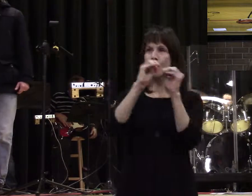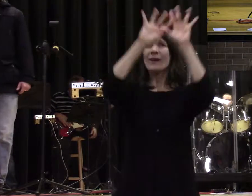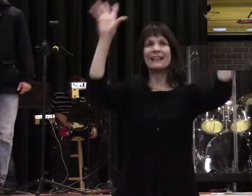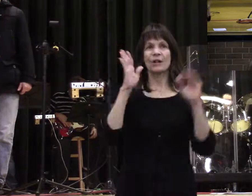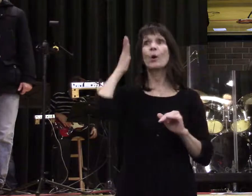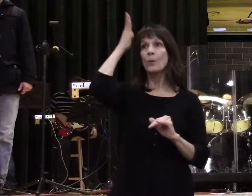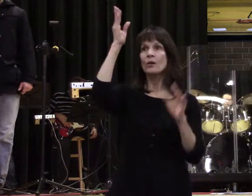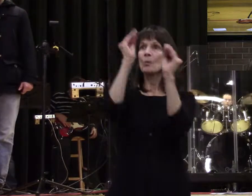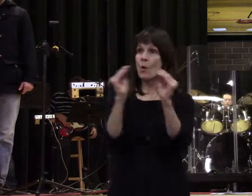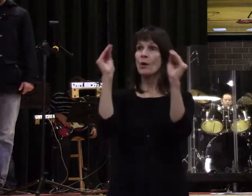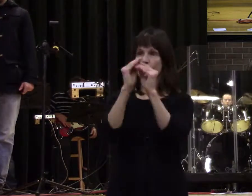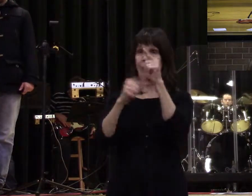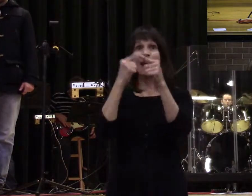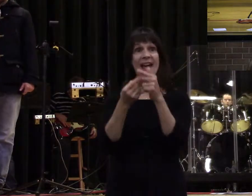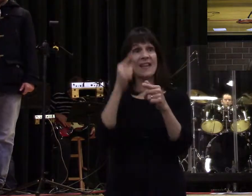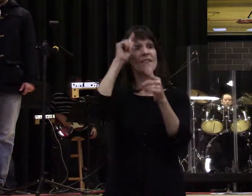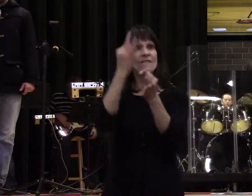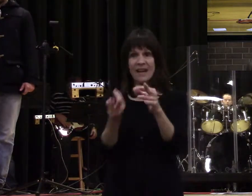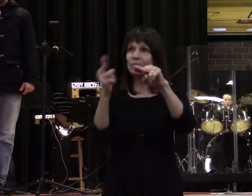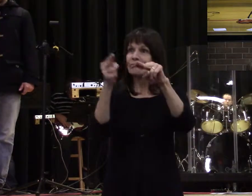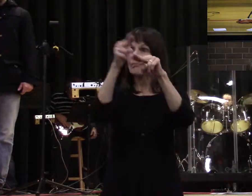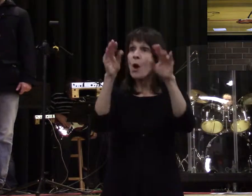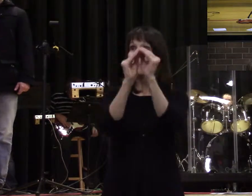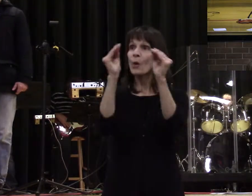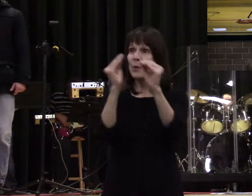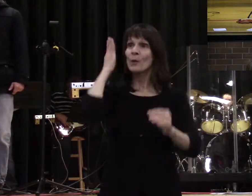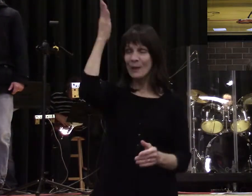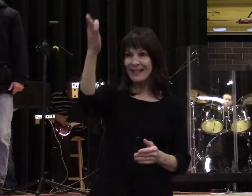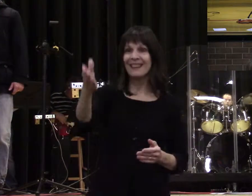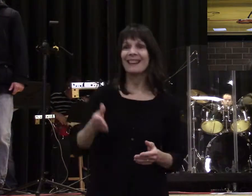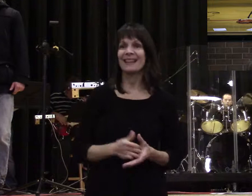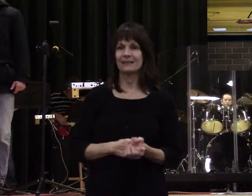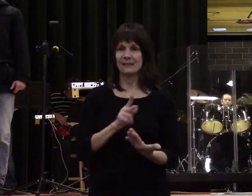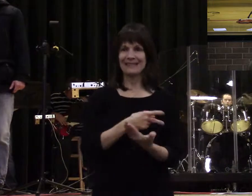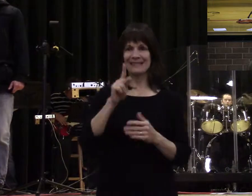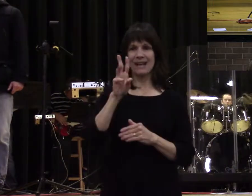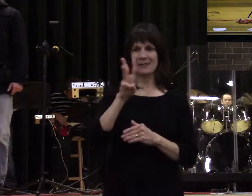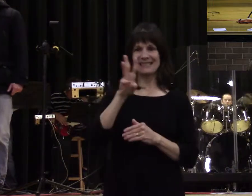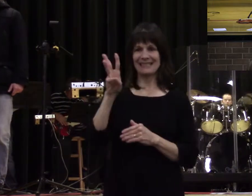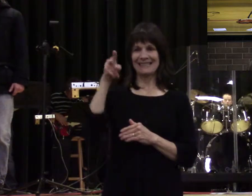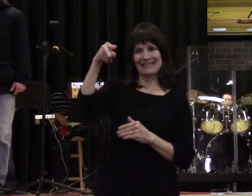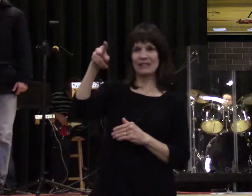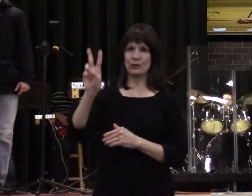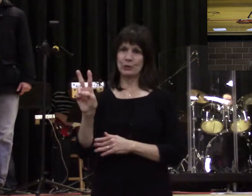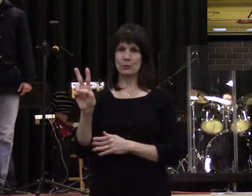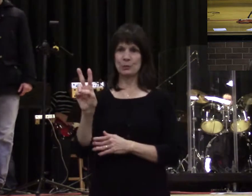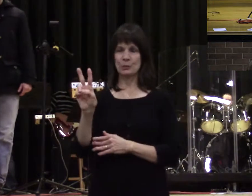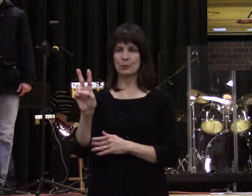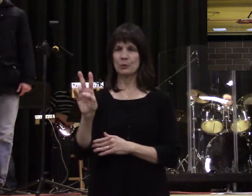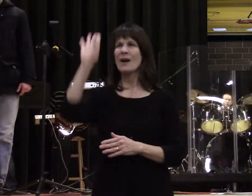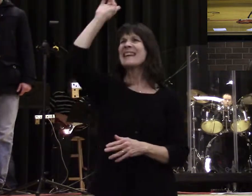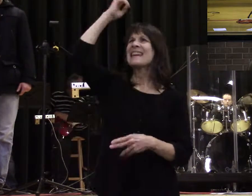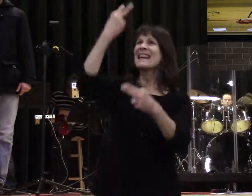66, verse 2, it says, sing the glory of his name and make his praise glorious. The